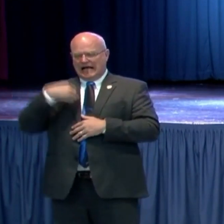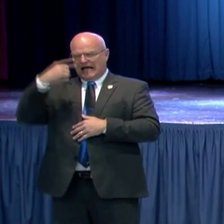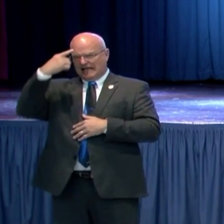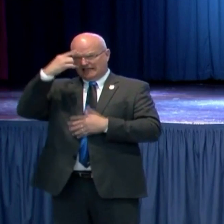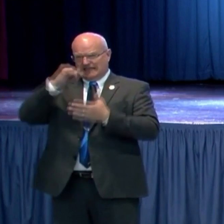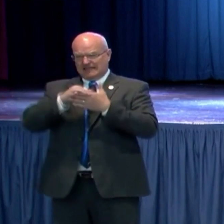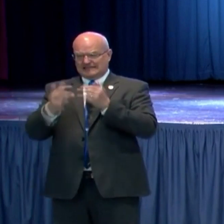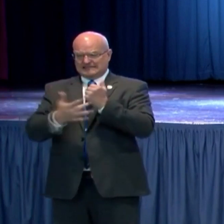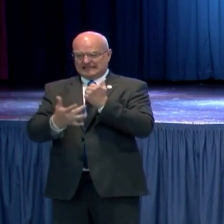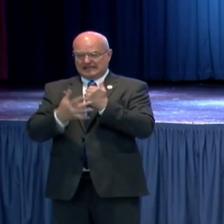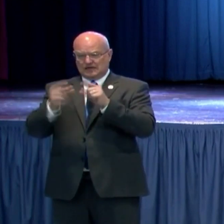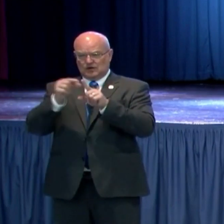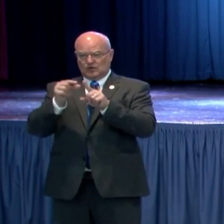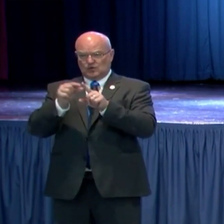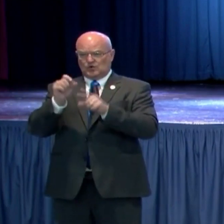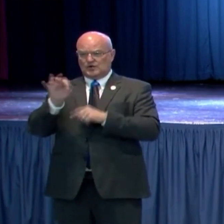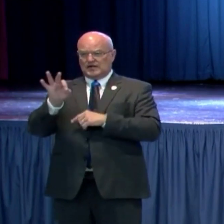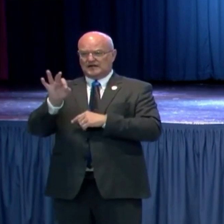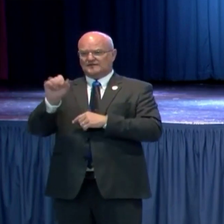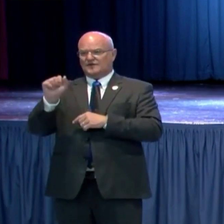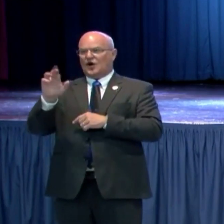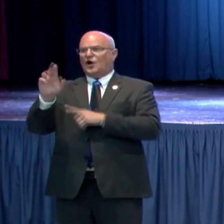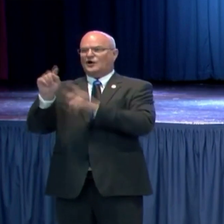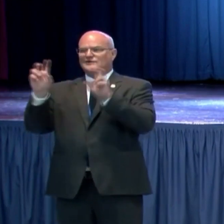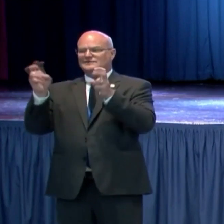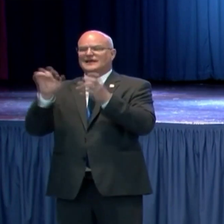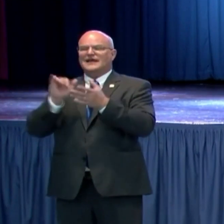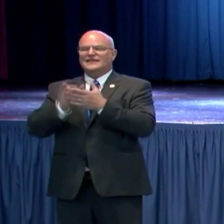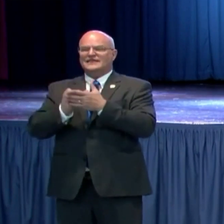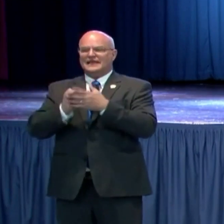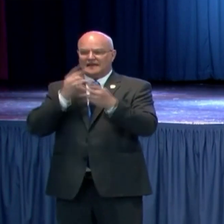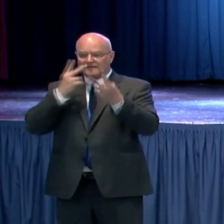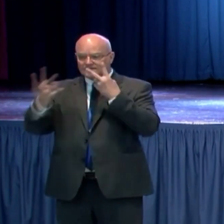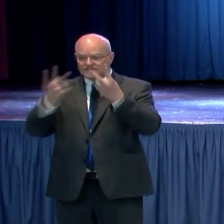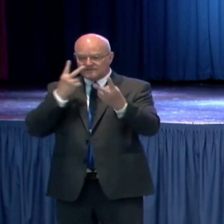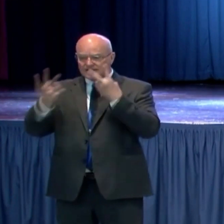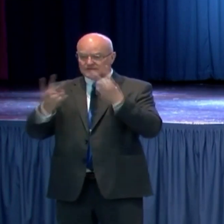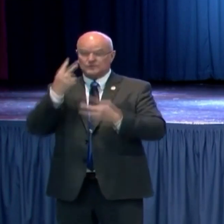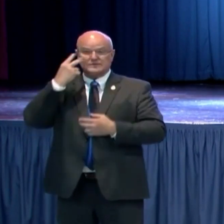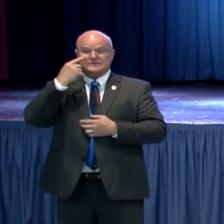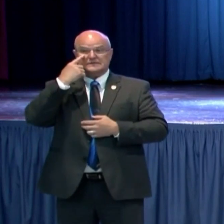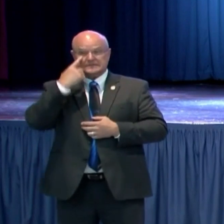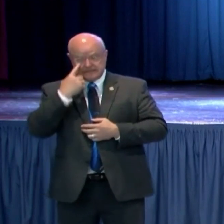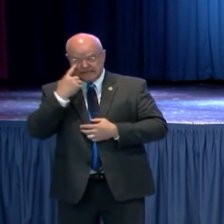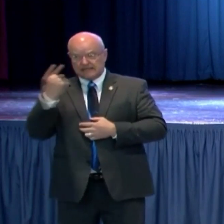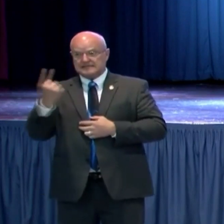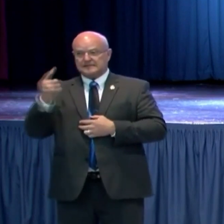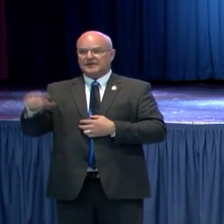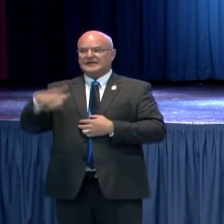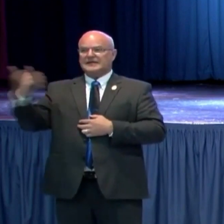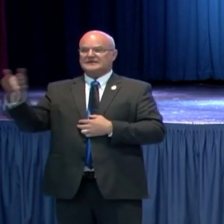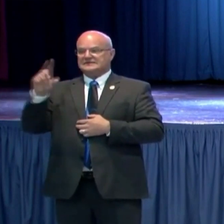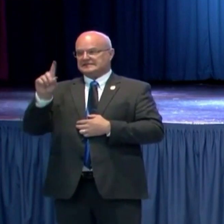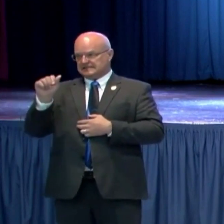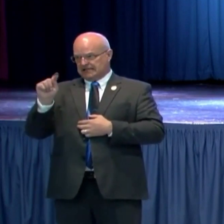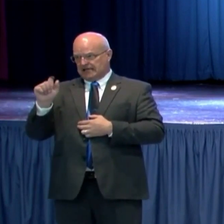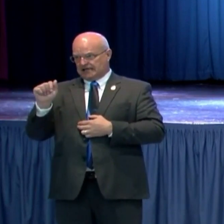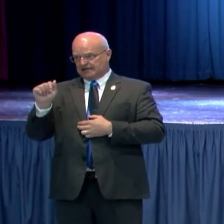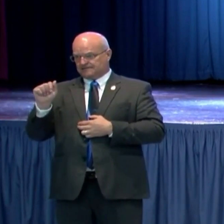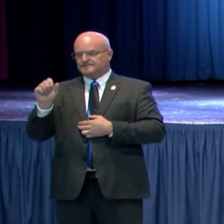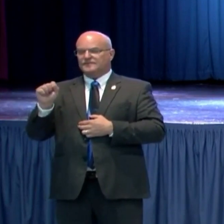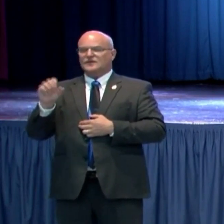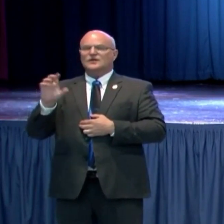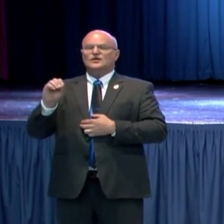believe that is a technical term of art that includes visual seeing of somebody else's data.